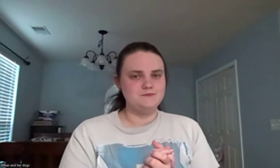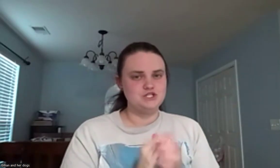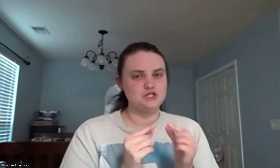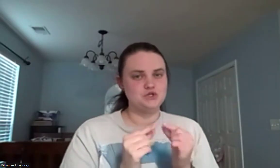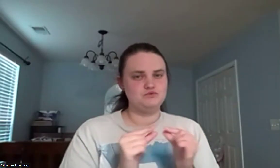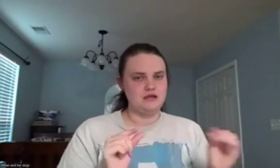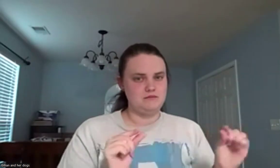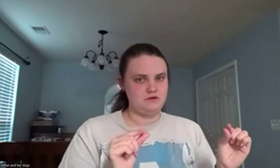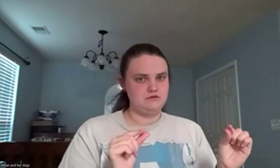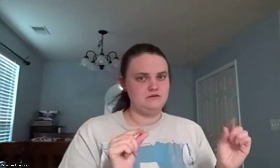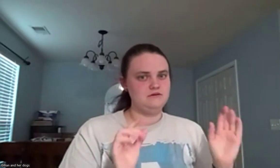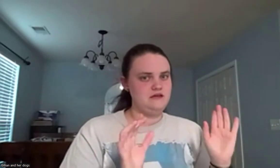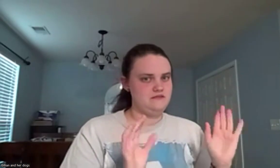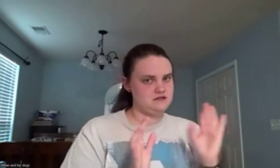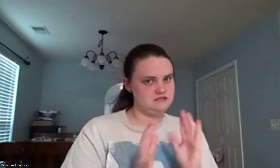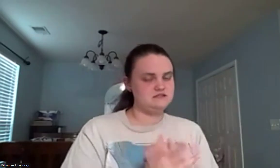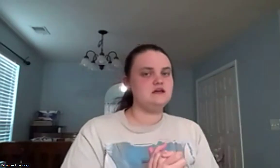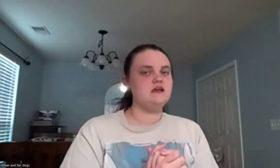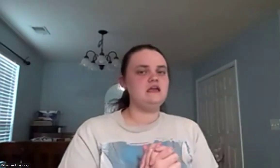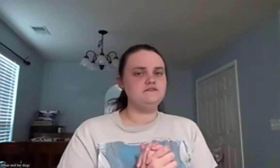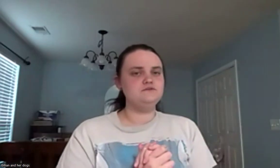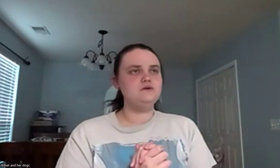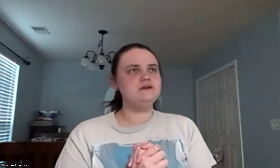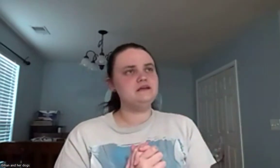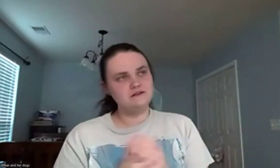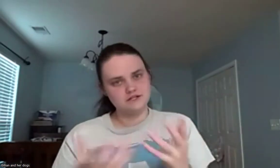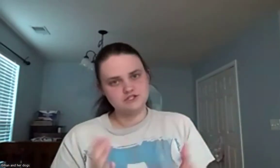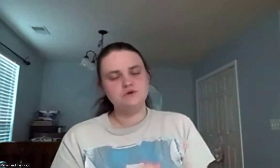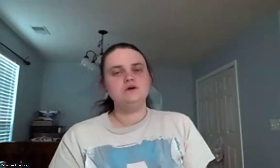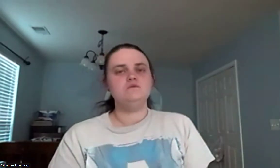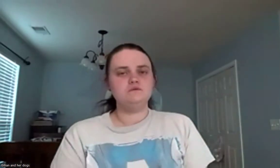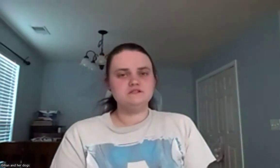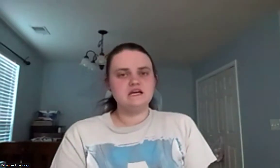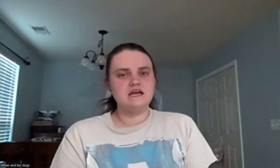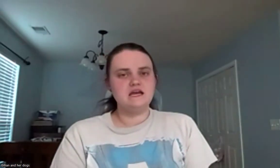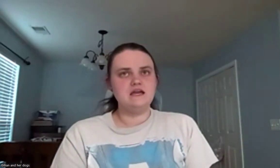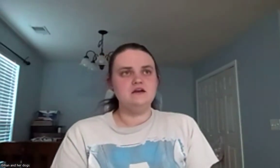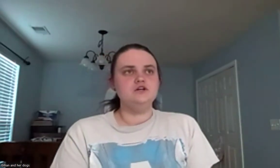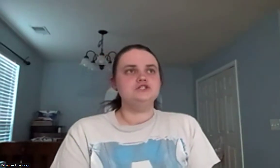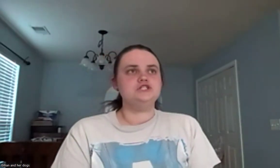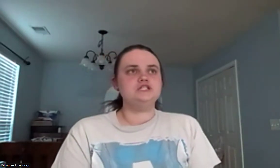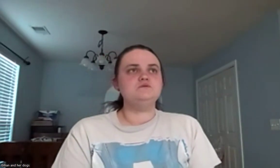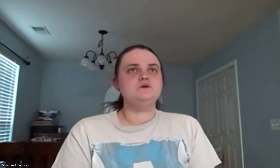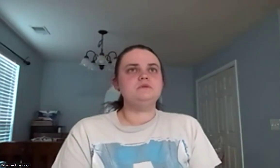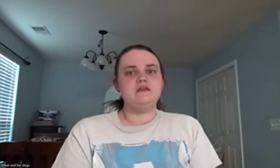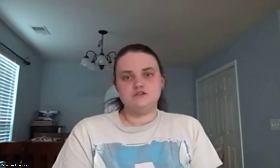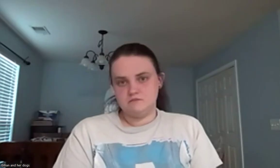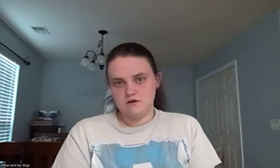to grammar in that sense. If you know in English, we will say, she will be there tomorrow.